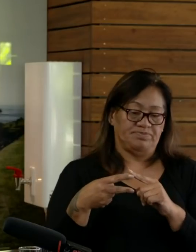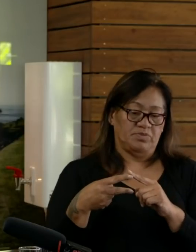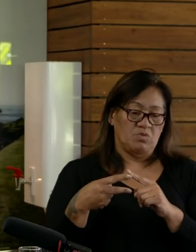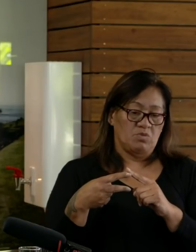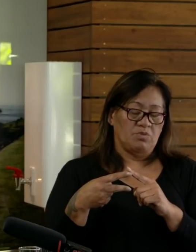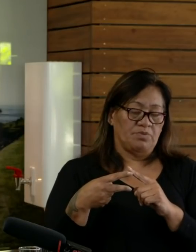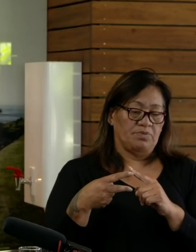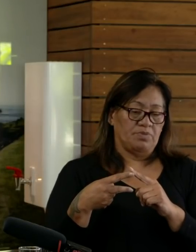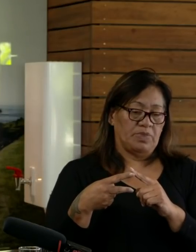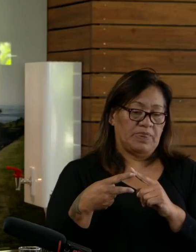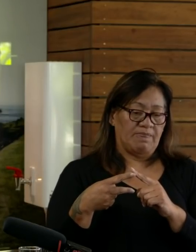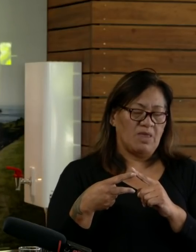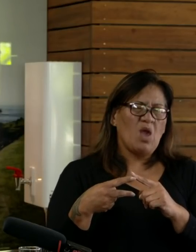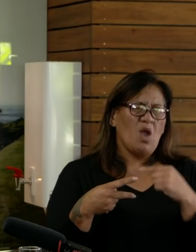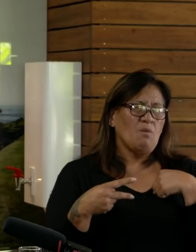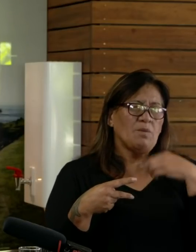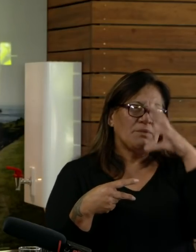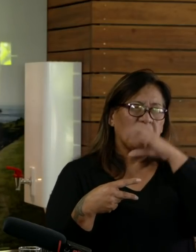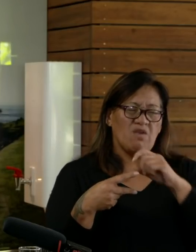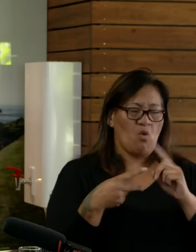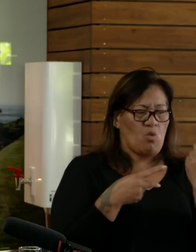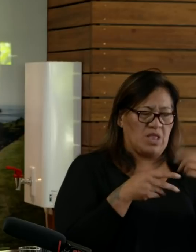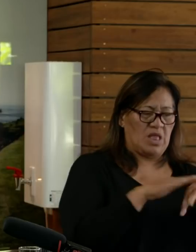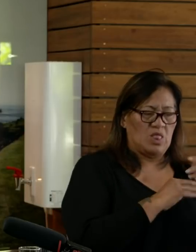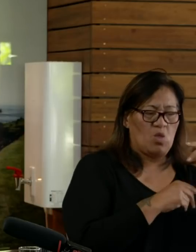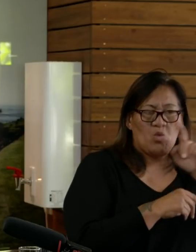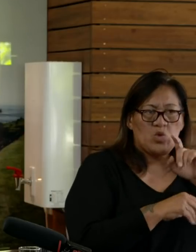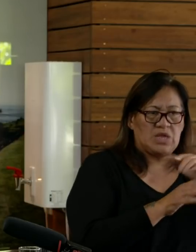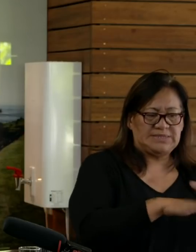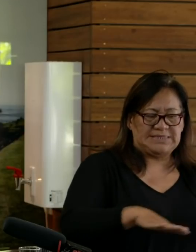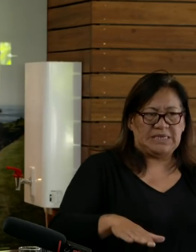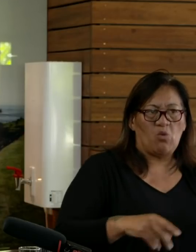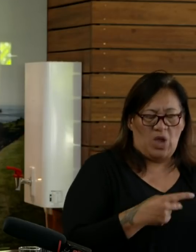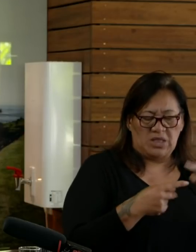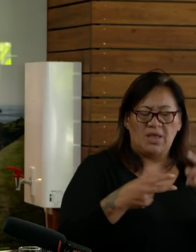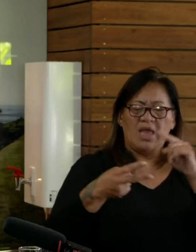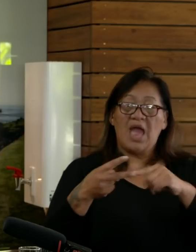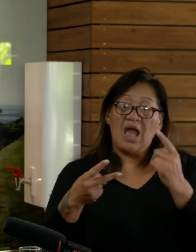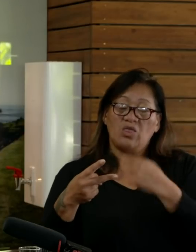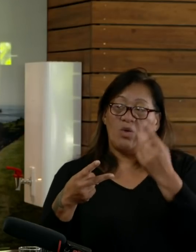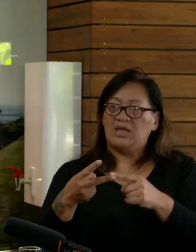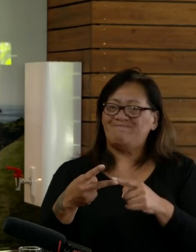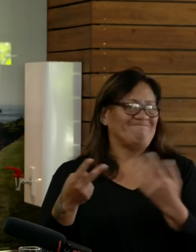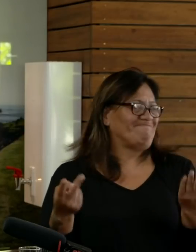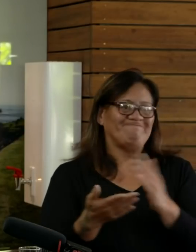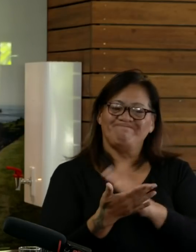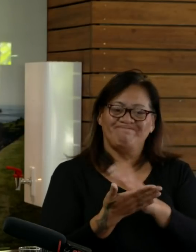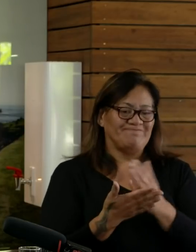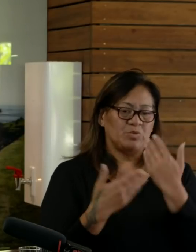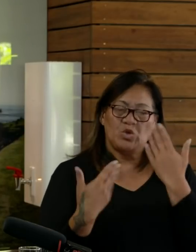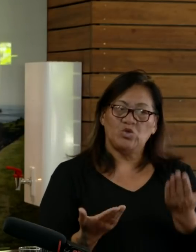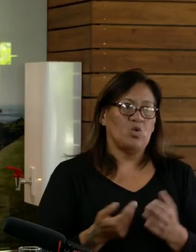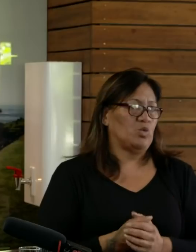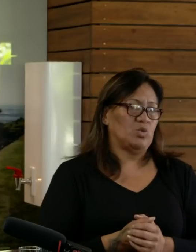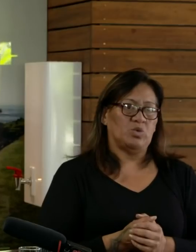We do believe that at least one of them is in the water, and the other one we are unsure,